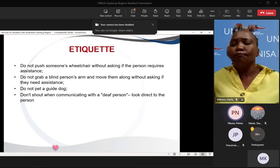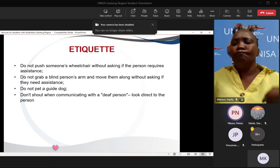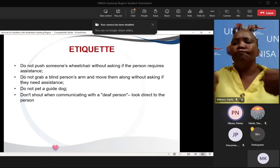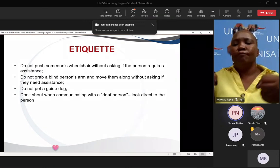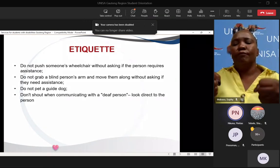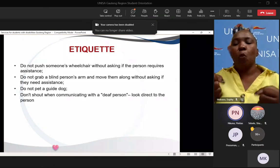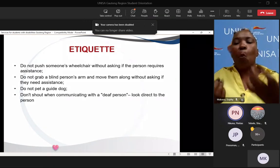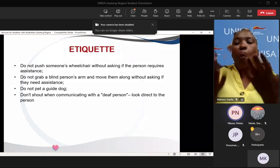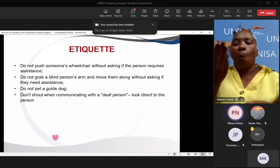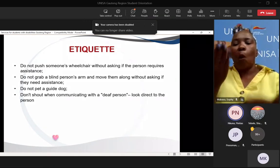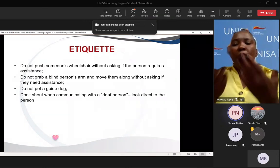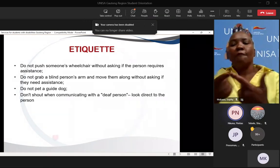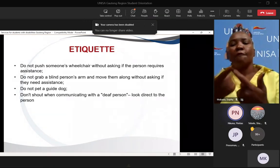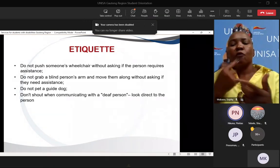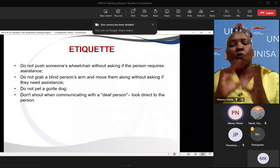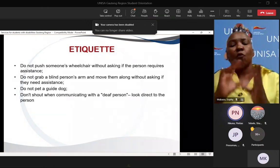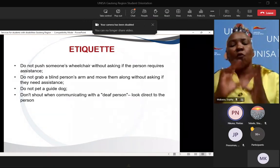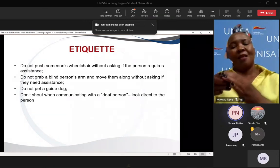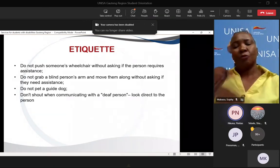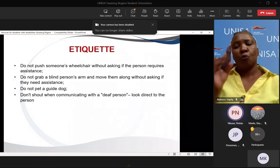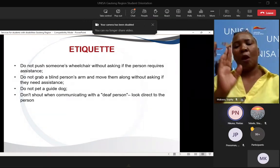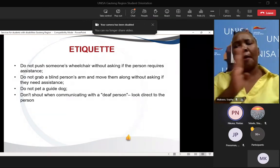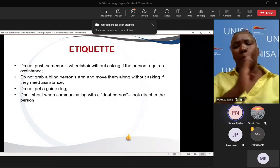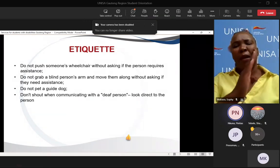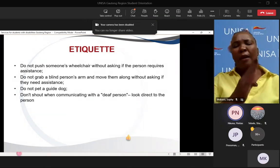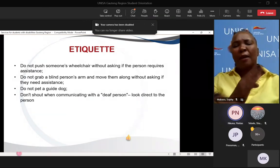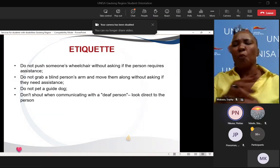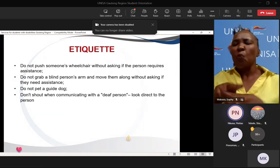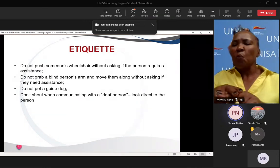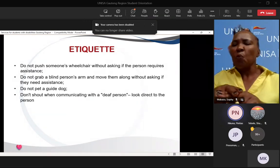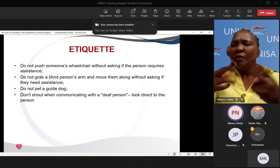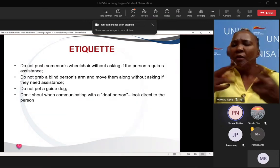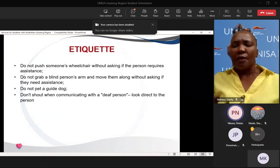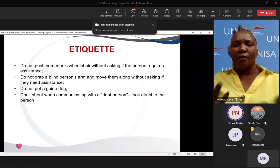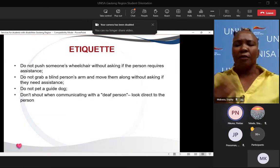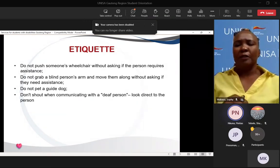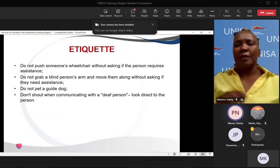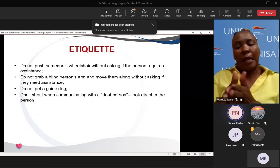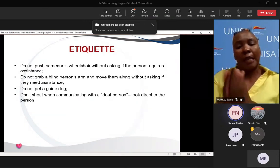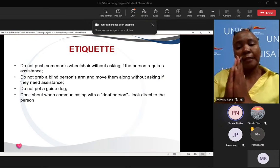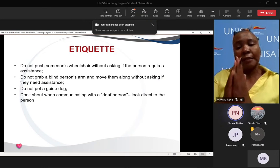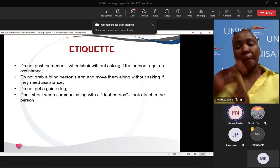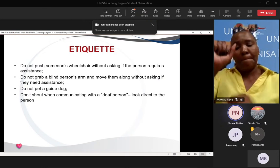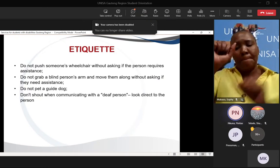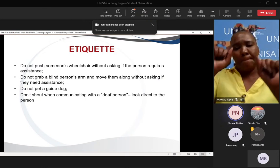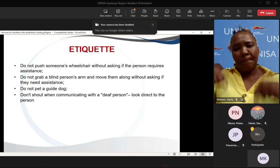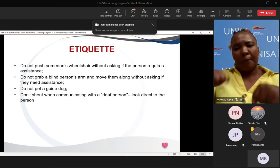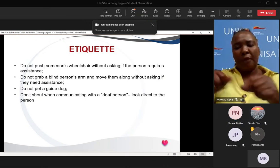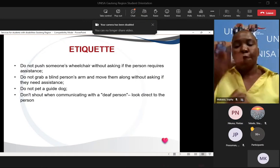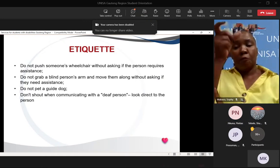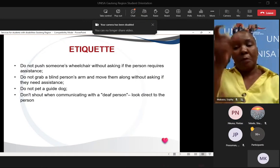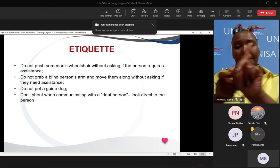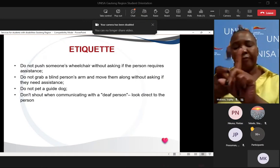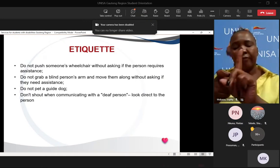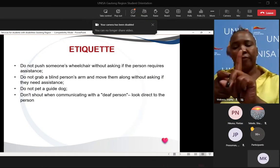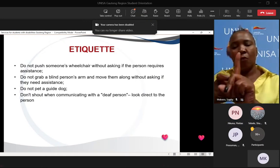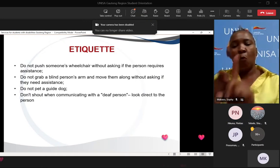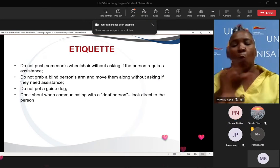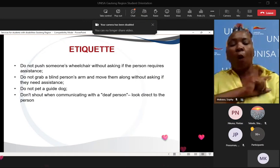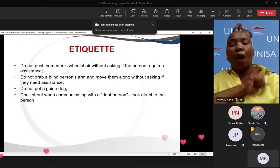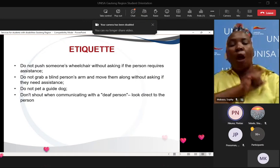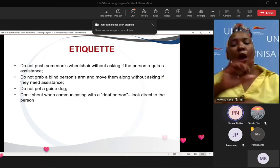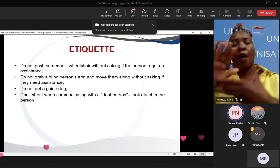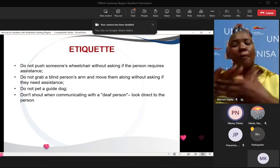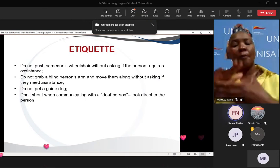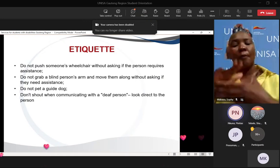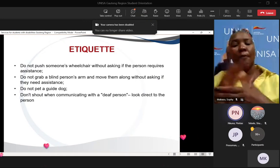whether you are from a class or from a Library without requesting a permission from them because persons